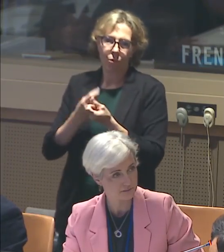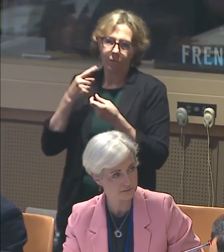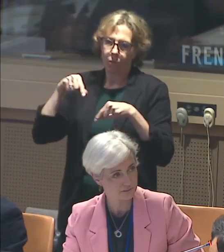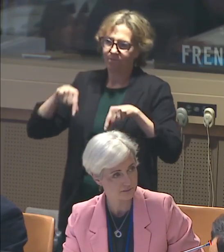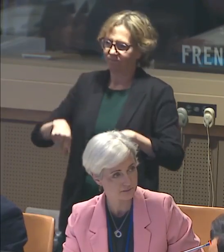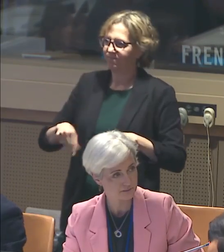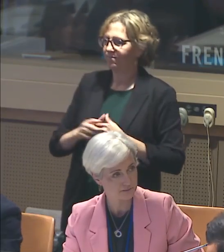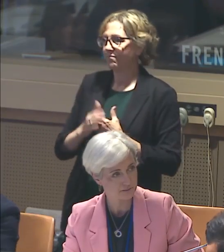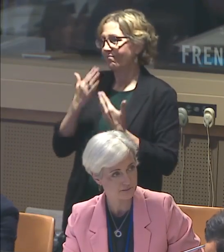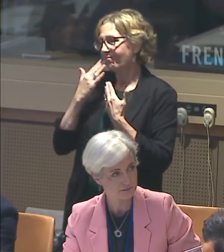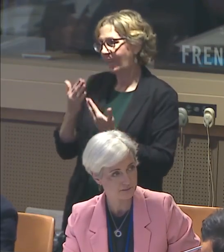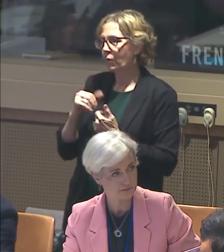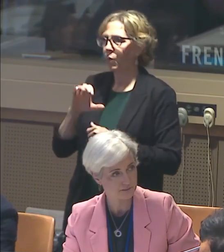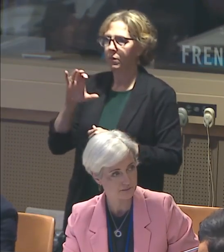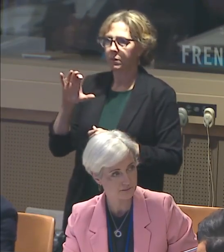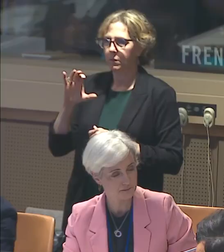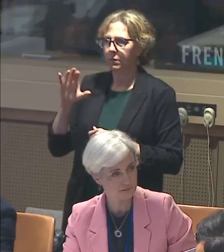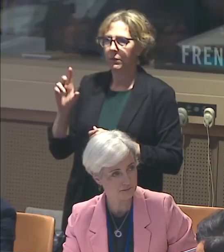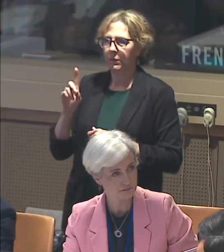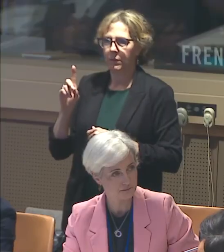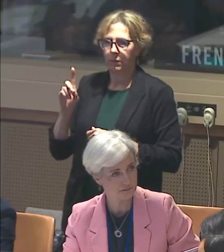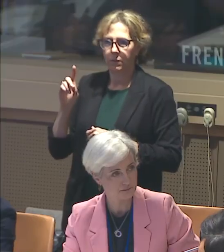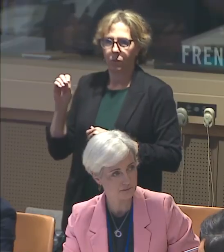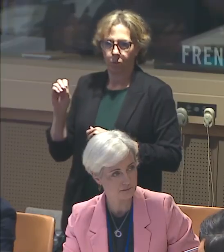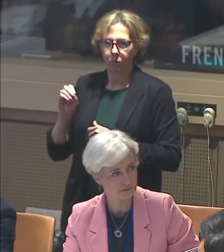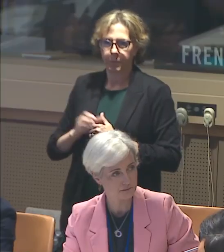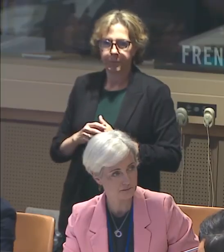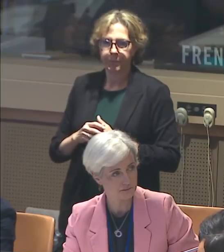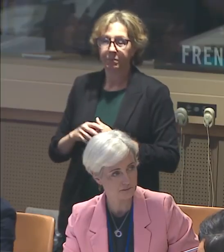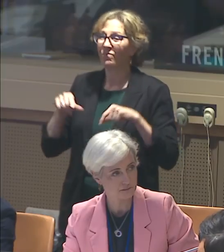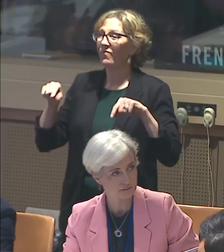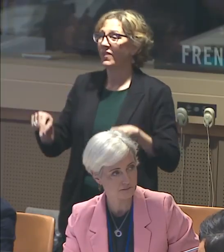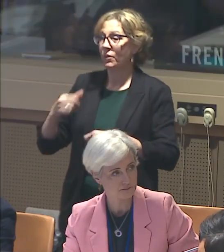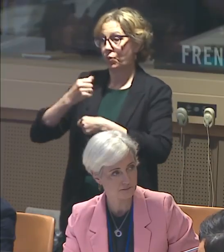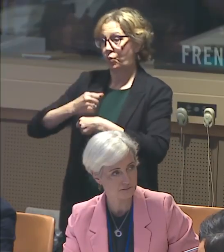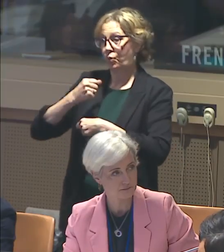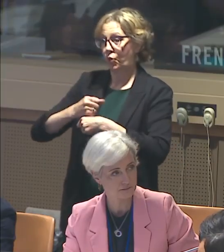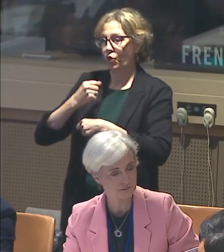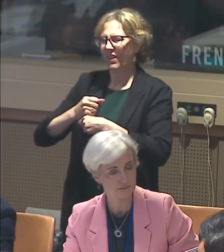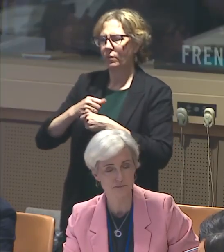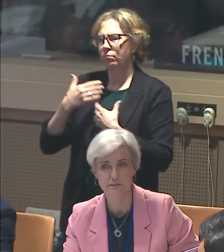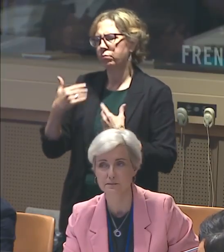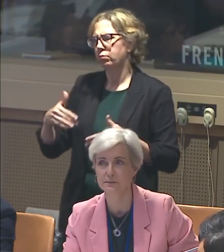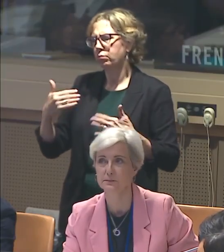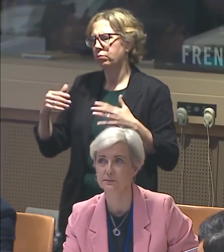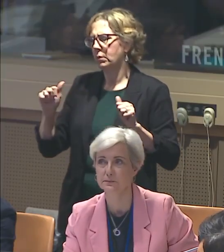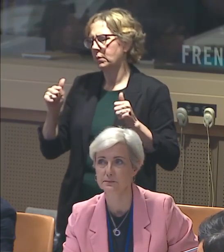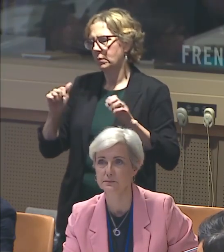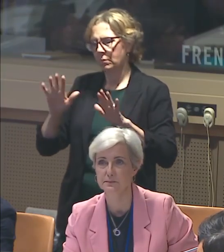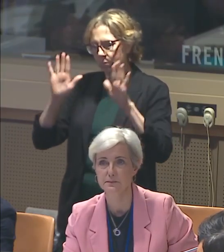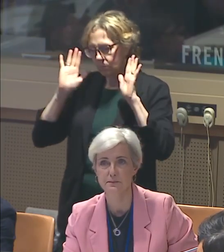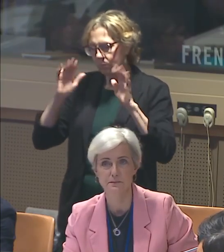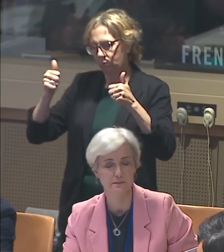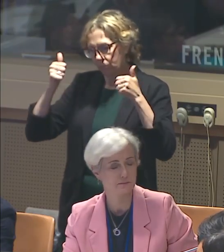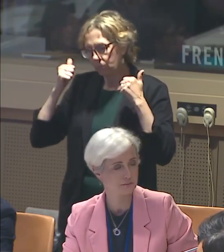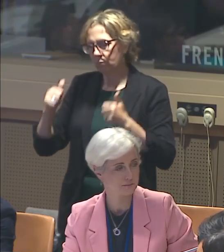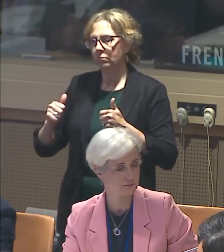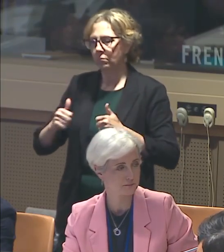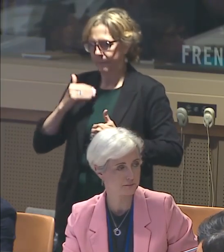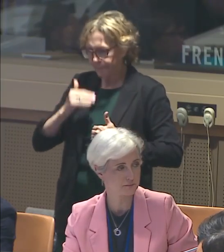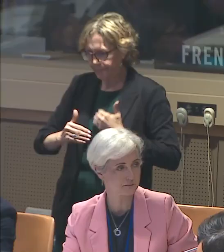of FCDO. This is probably one of the most systematic work that has been done on such an issue.